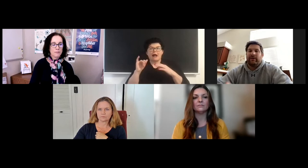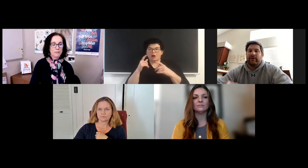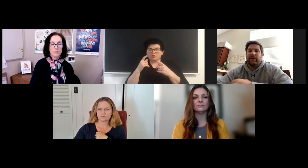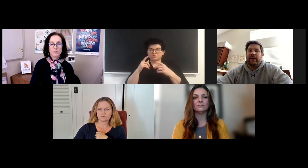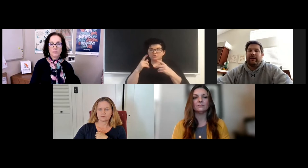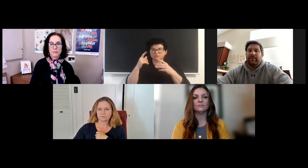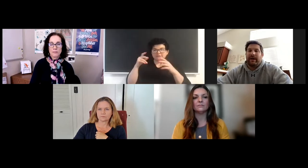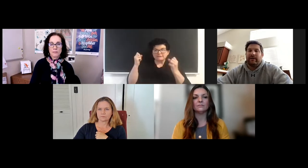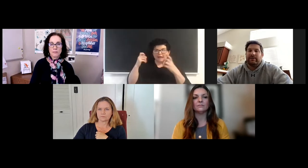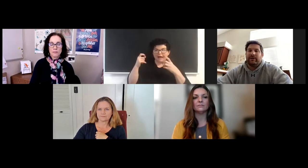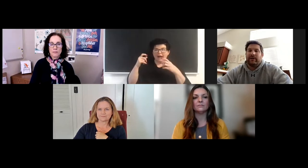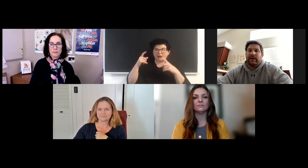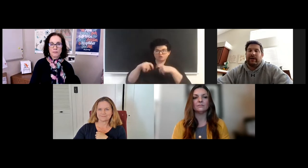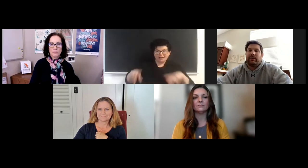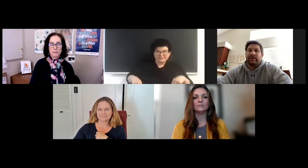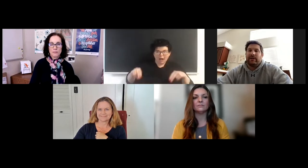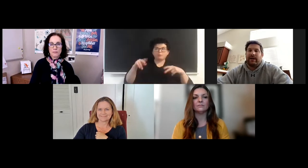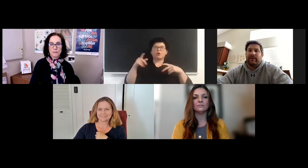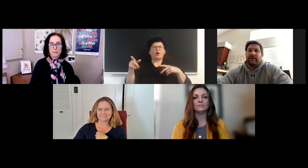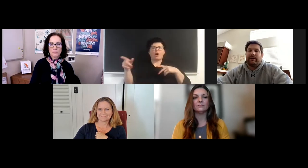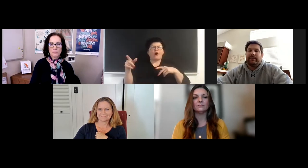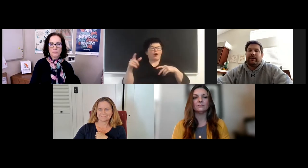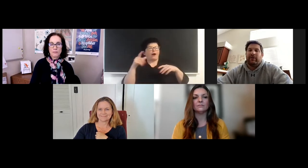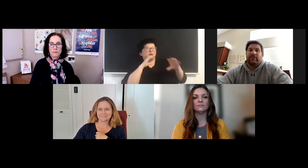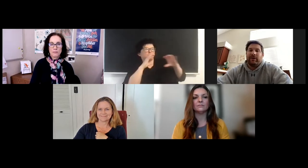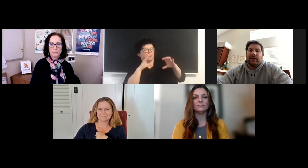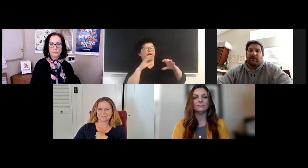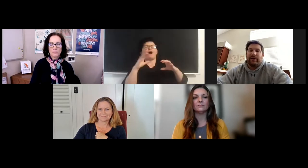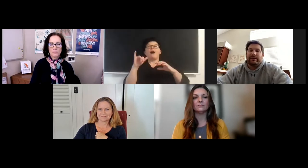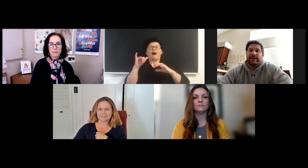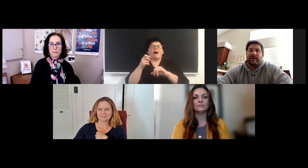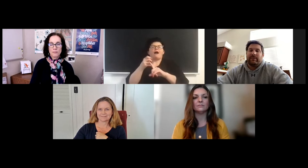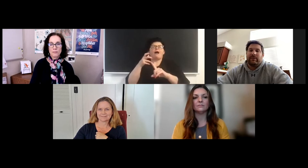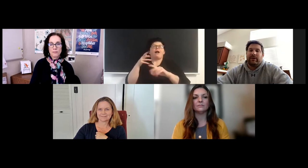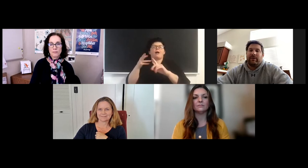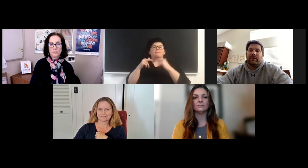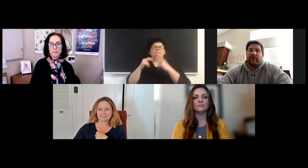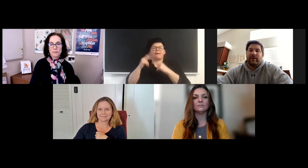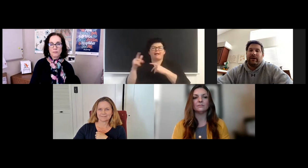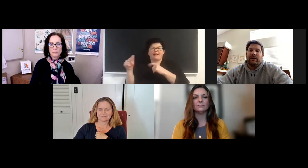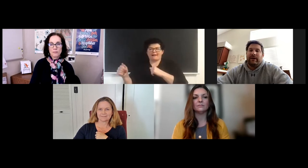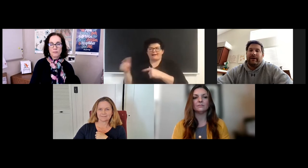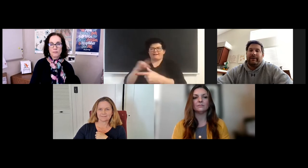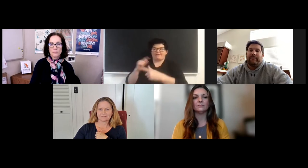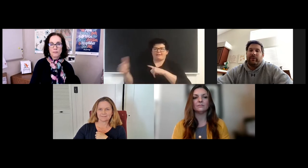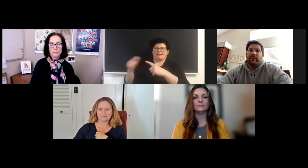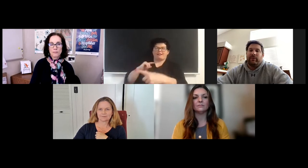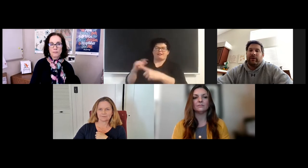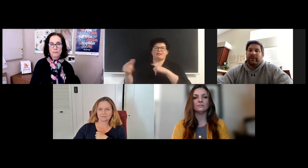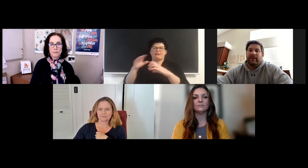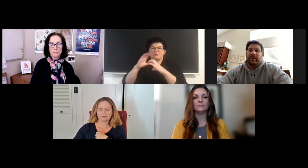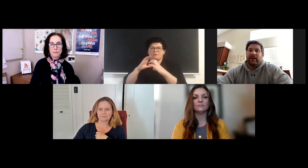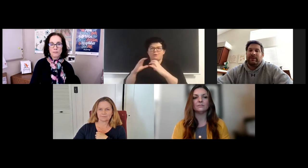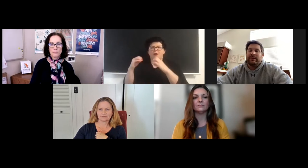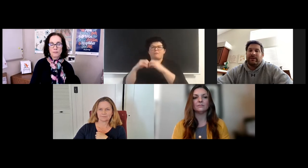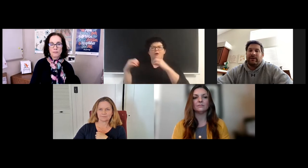having her communicate that back and just building that language and having her communicate with us and us be able to communicate with her more and more.